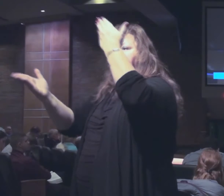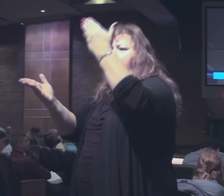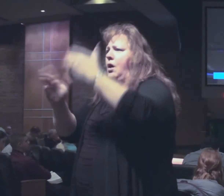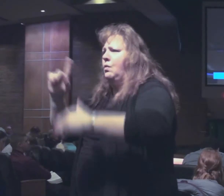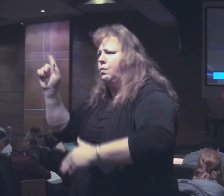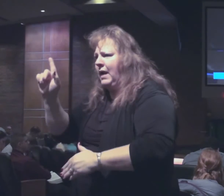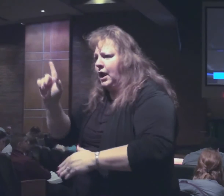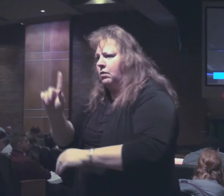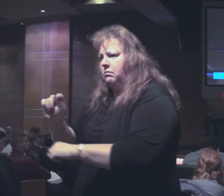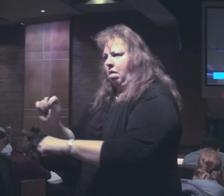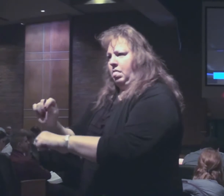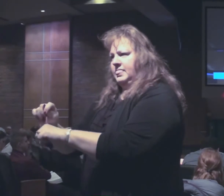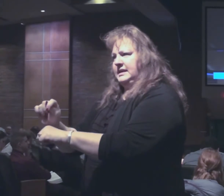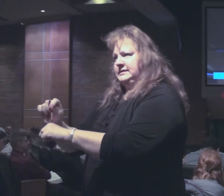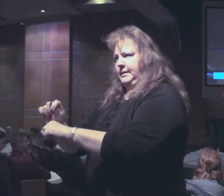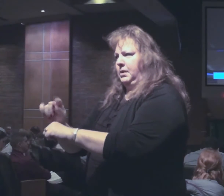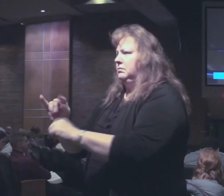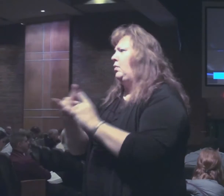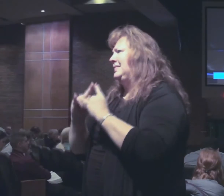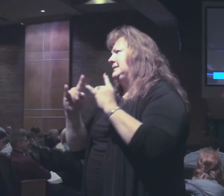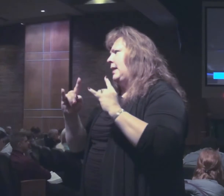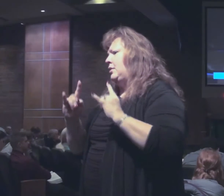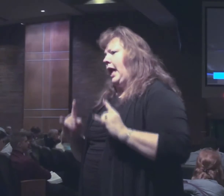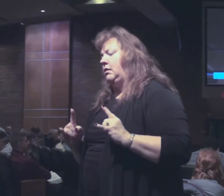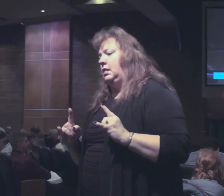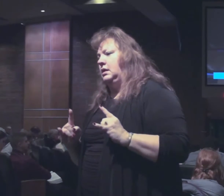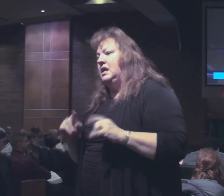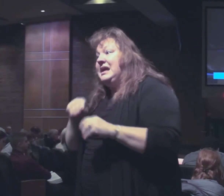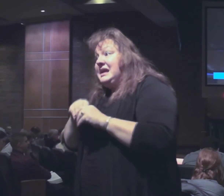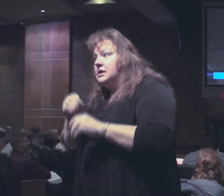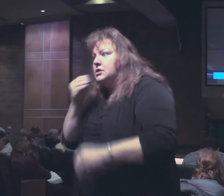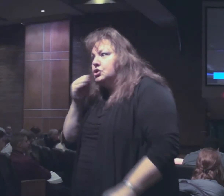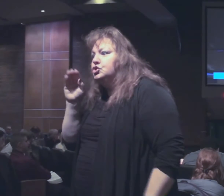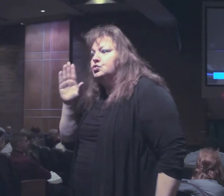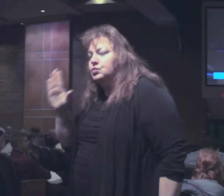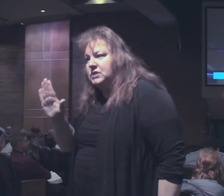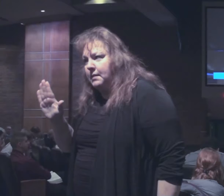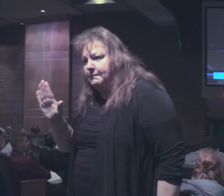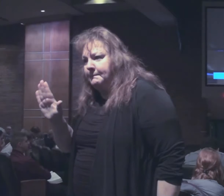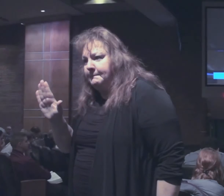the temple or the tabernacle in Jerusalem